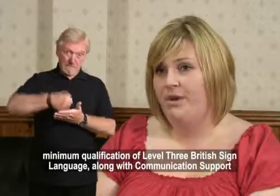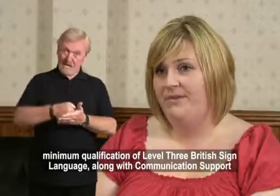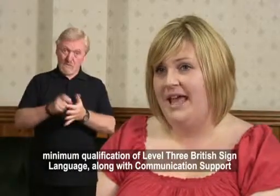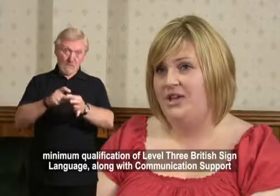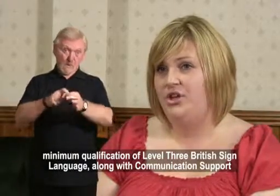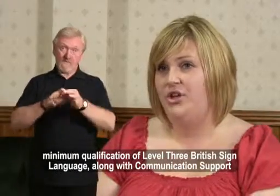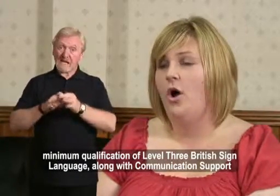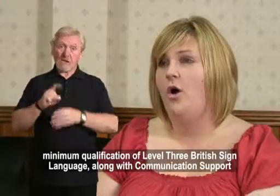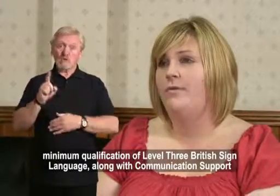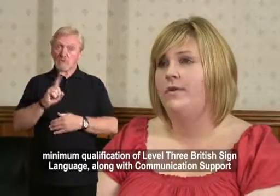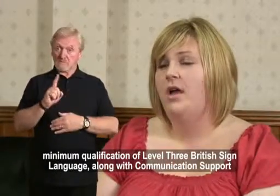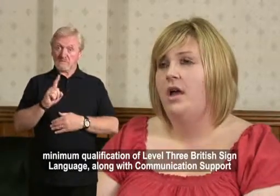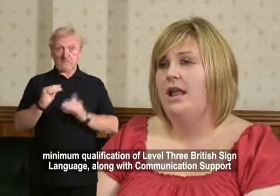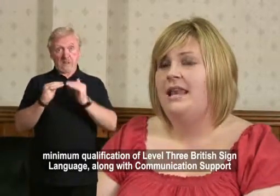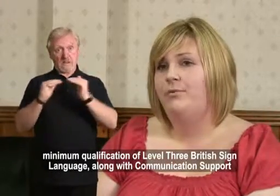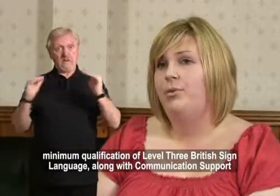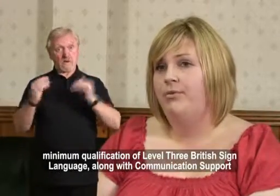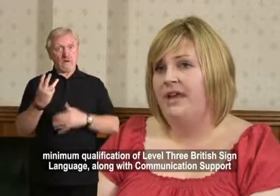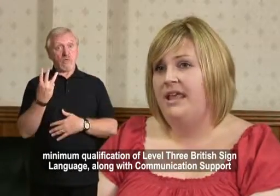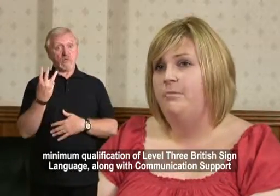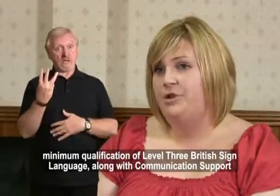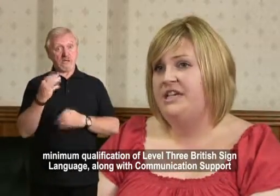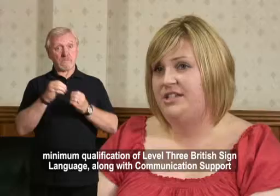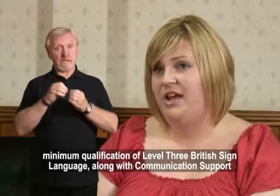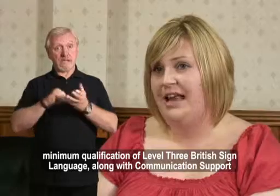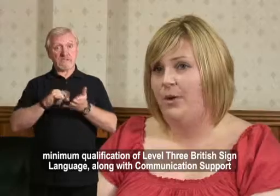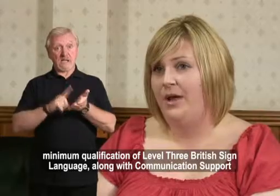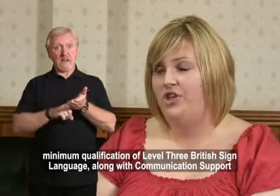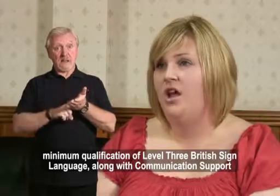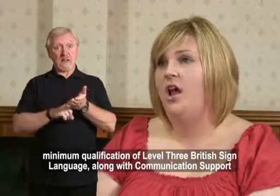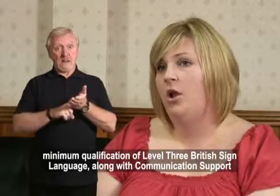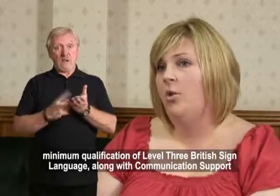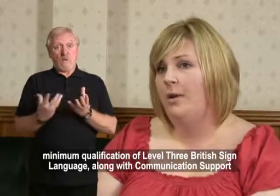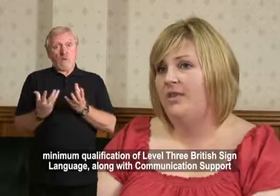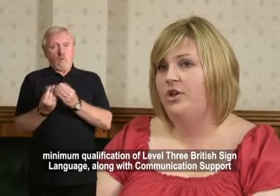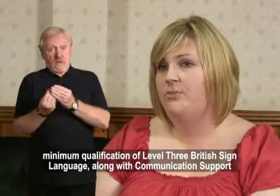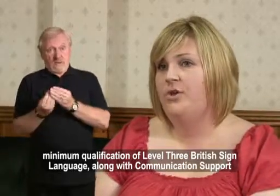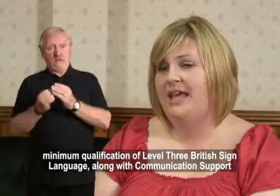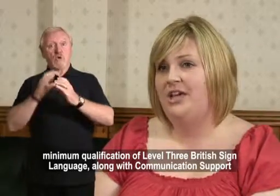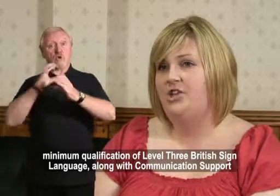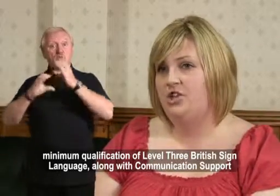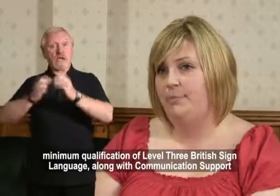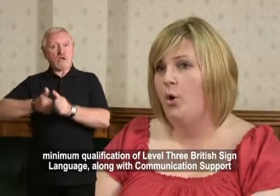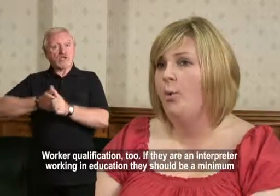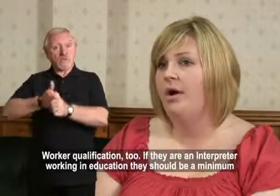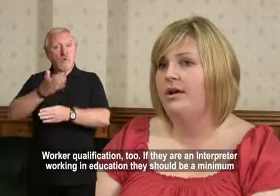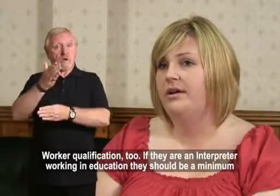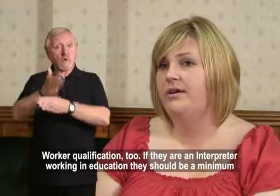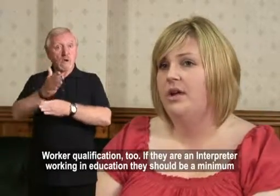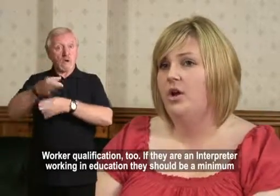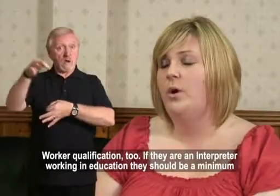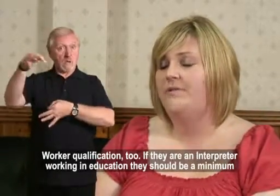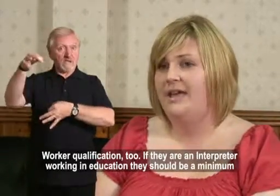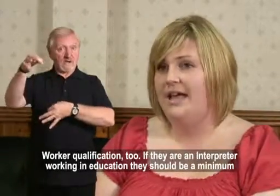minimum qualification of Level 3 British Sign Language, along with communication support